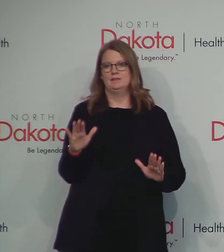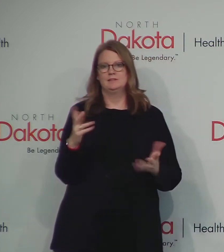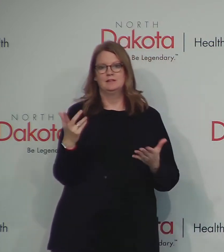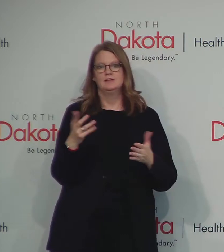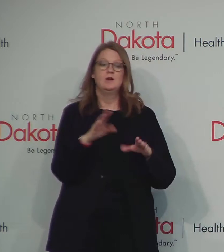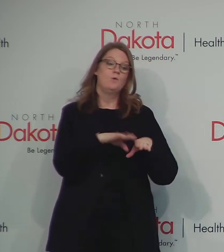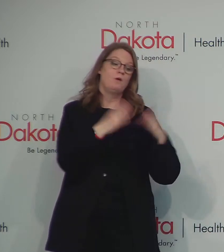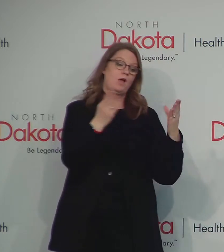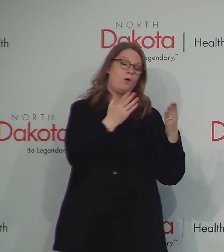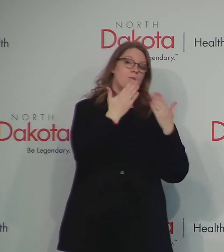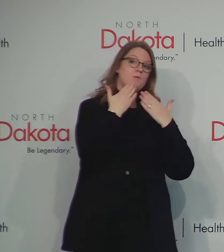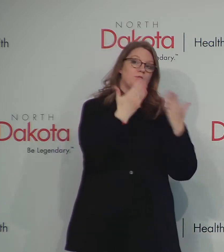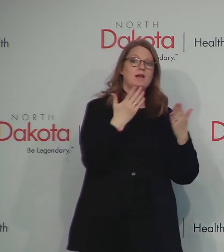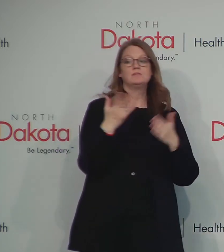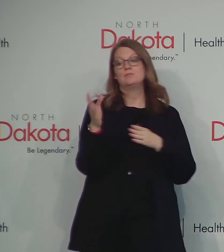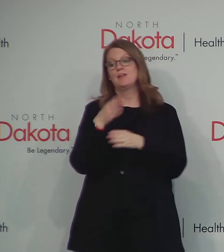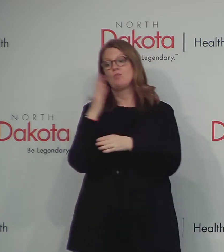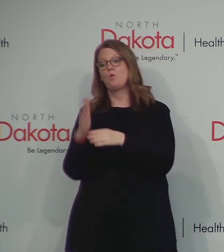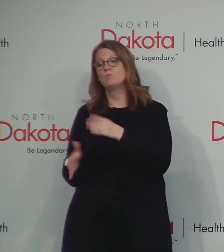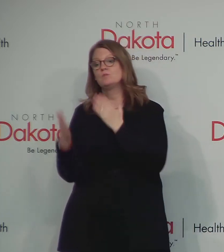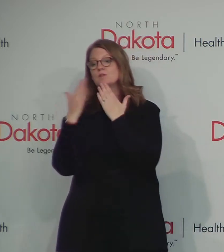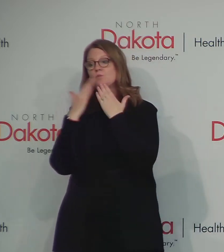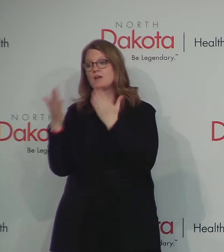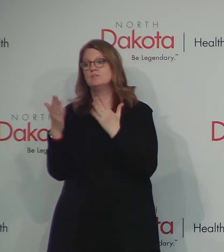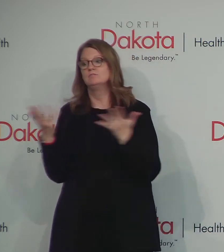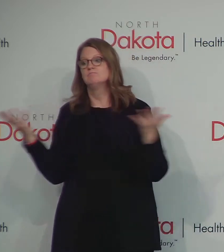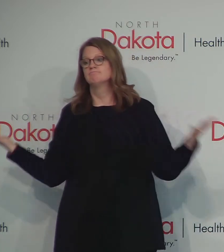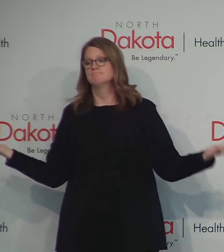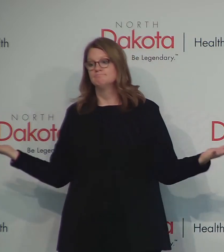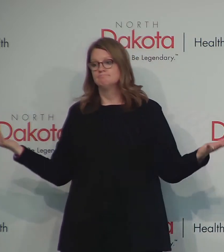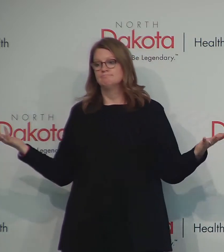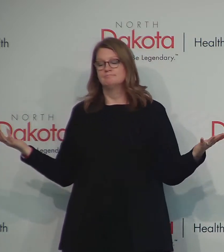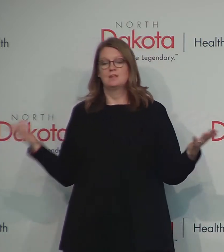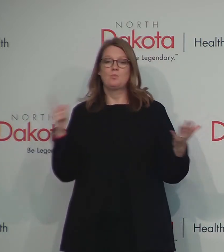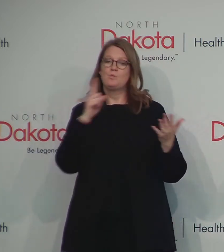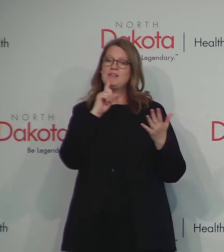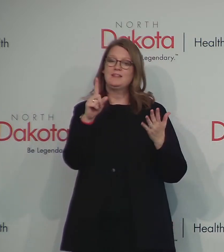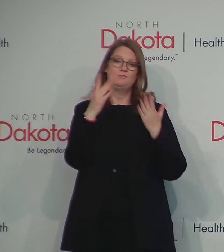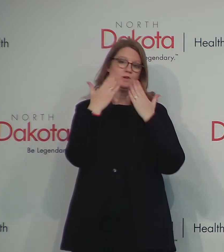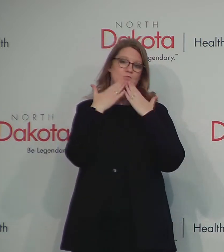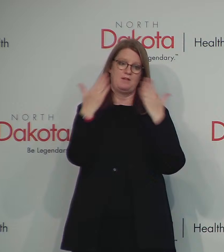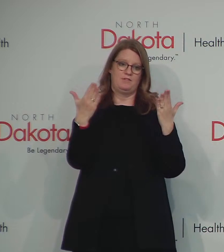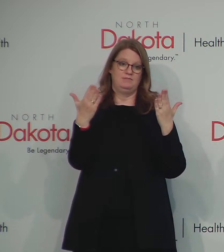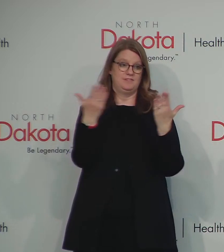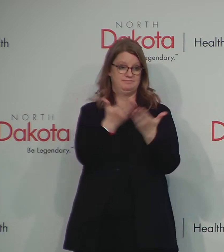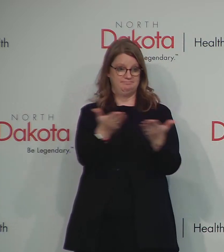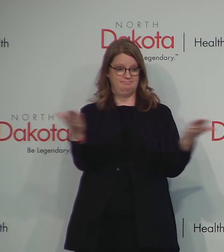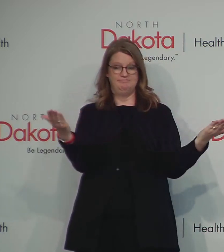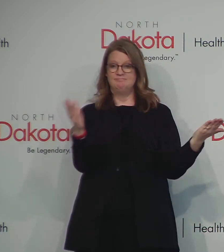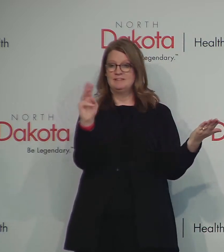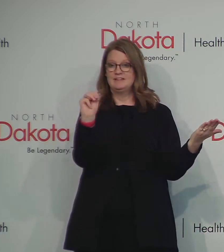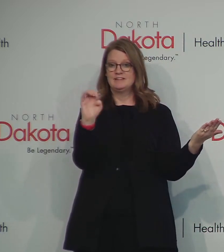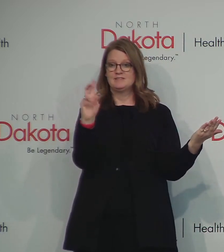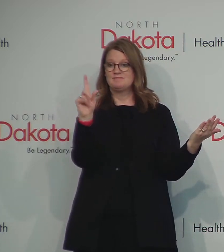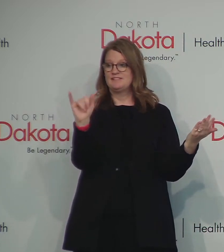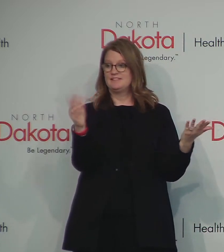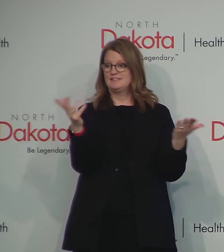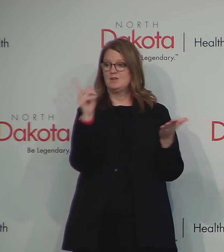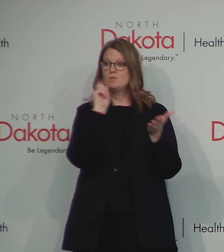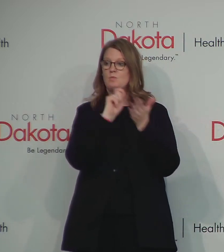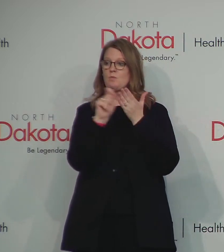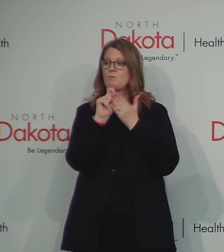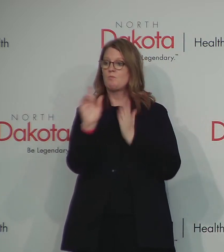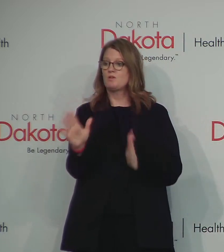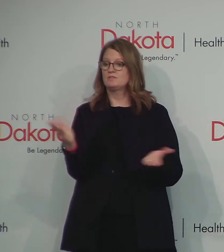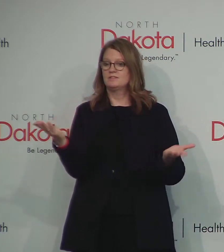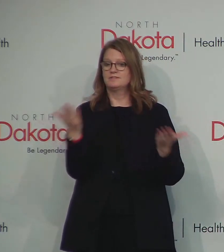with gratitude, we close with gratitude, and we're grateful again for all of the media that's here, and we stand ready for your questions. Thank